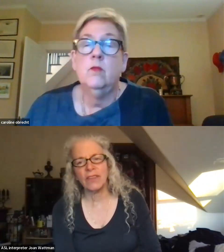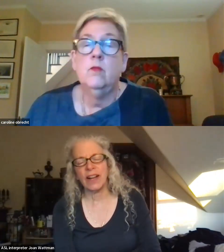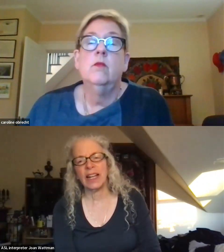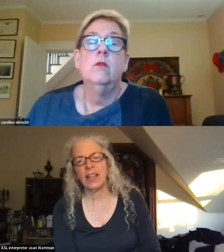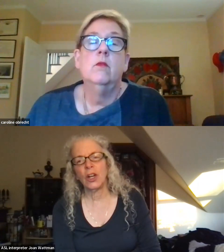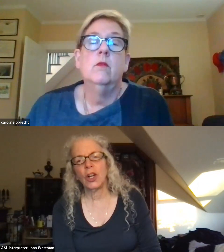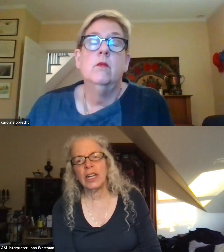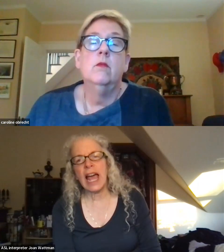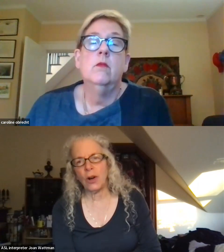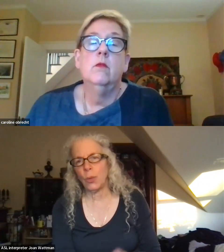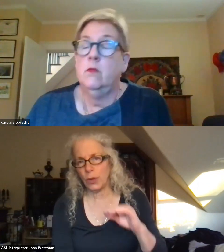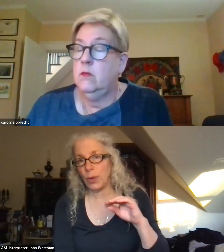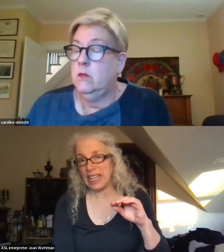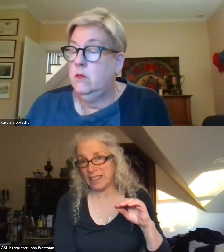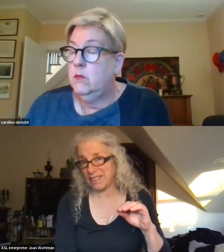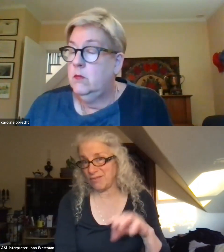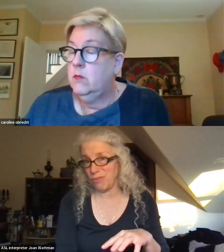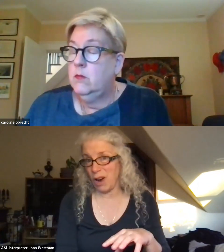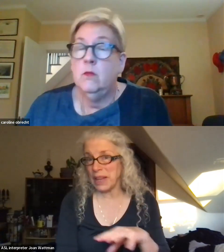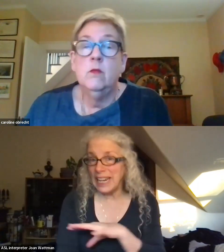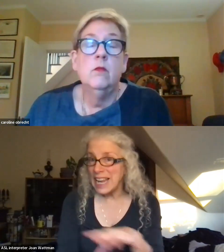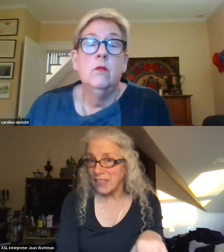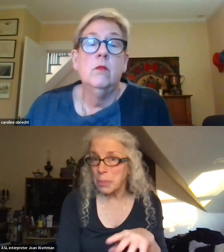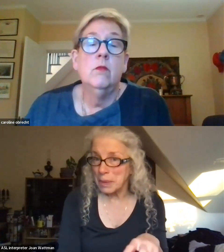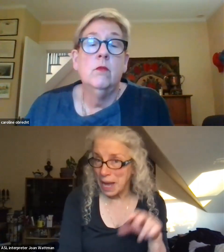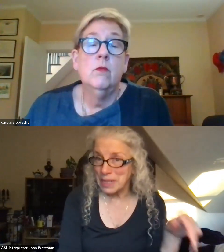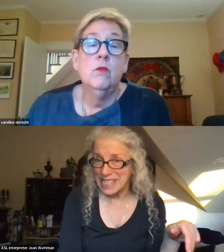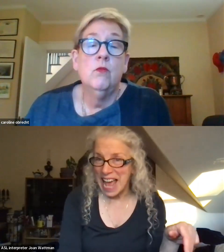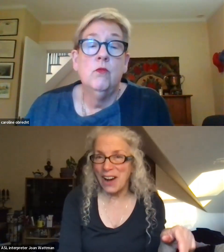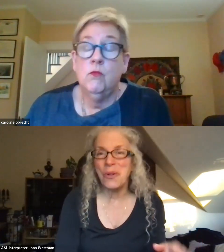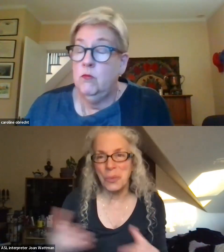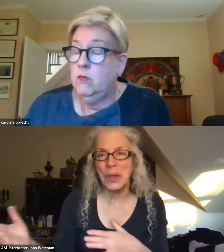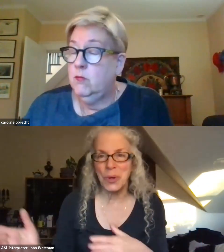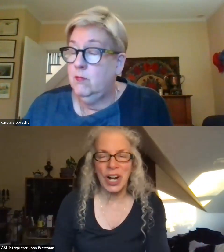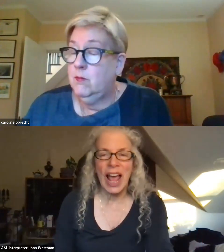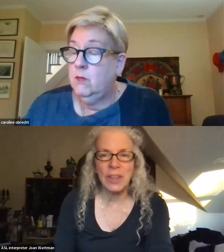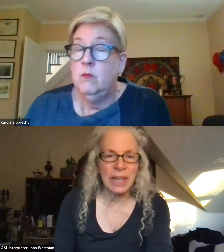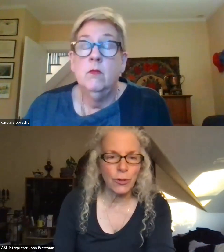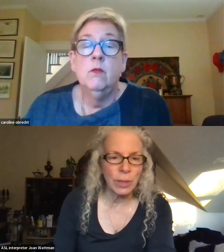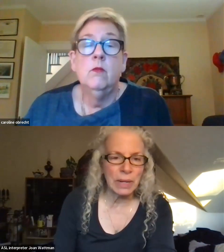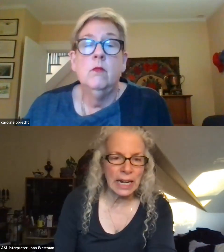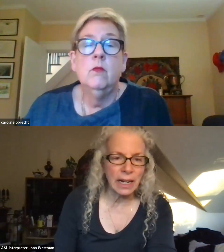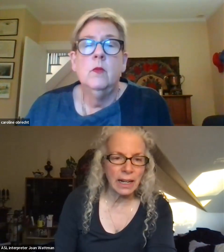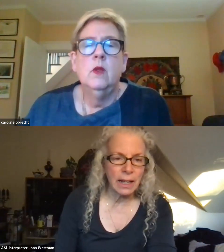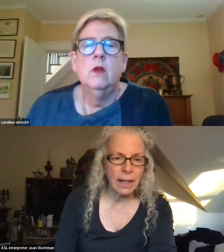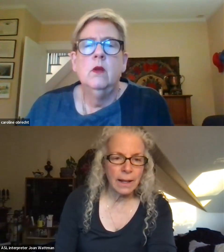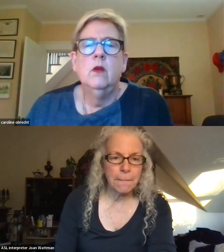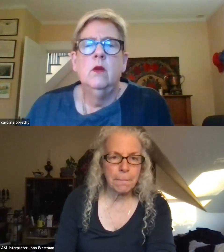want to clarify now whether we are planning to have the public comments now or whether we're going to have them later in the